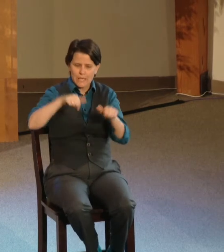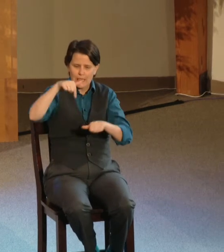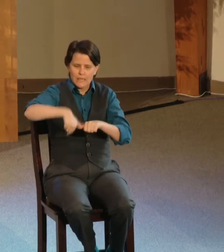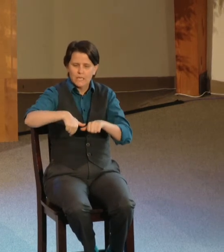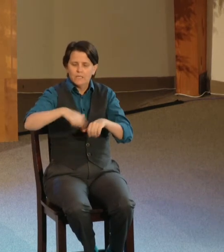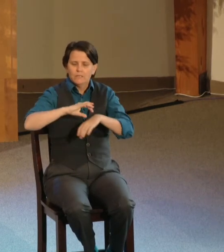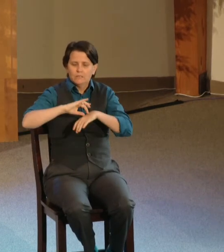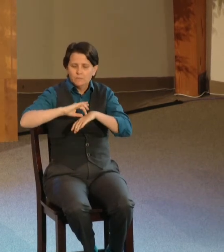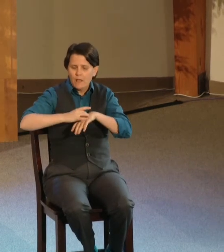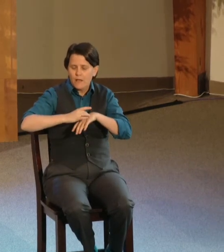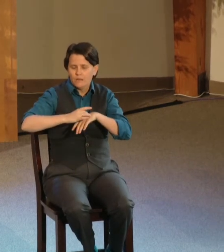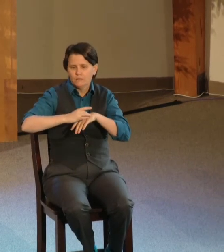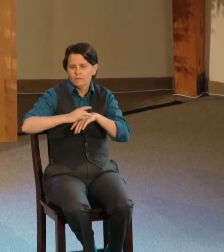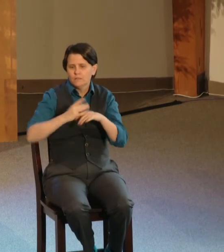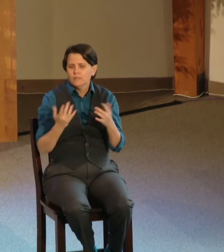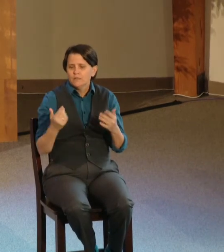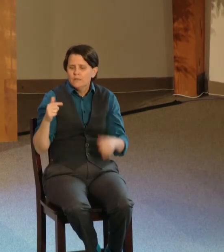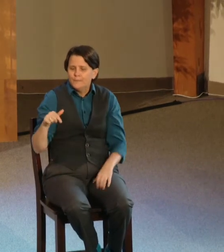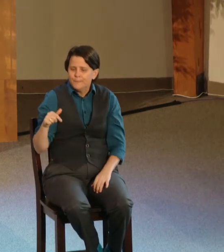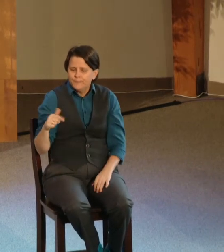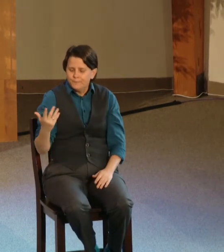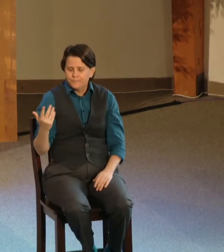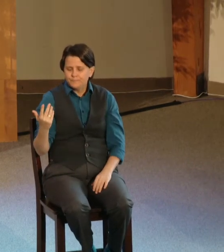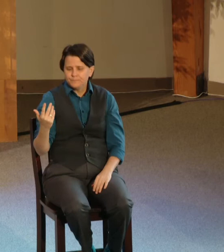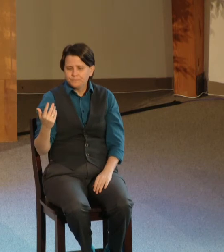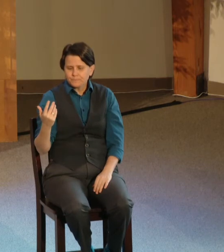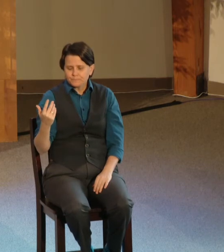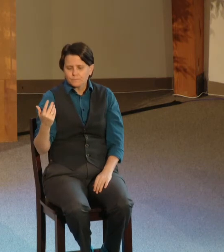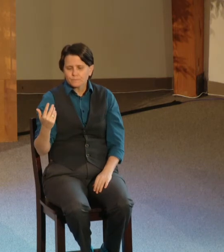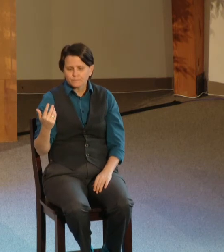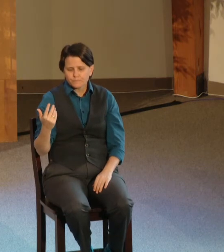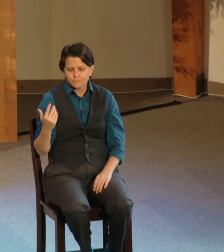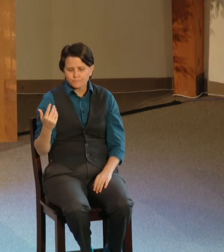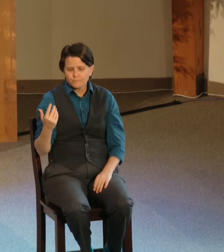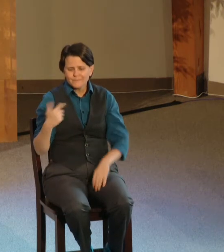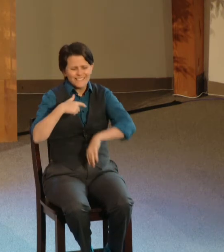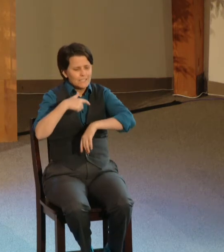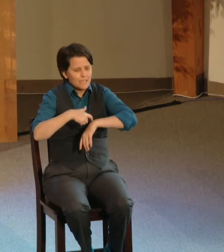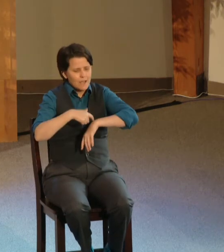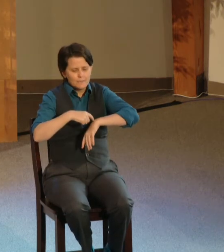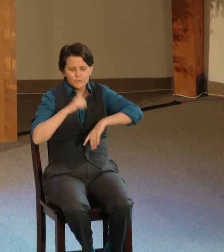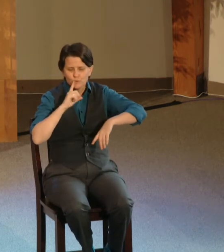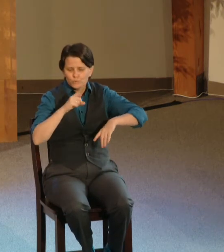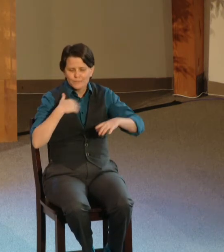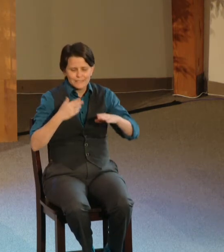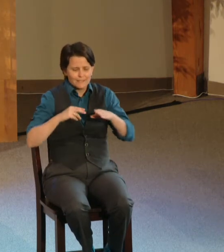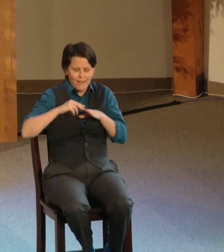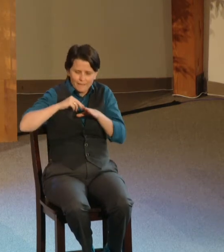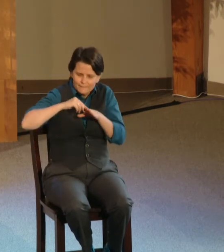Earth, we are at a particular time where we're just on the precipice of great change. Do you feel